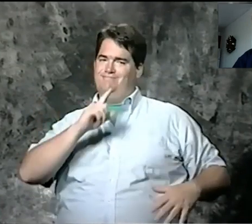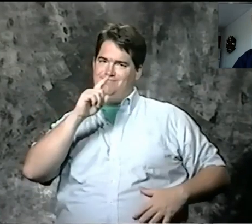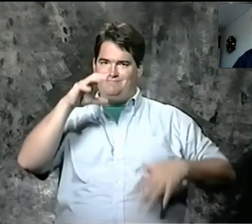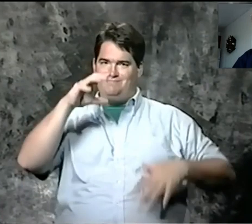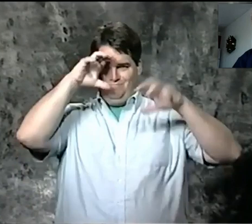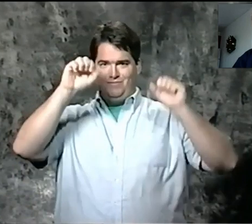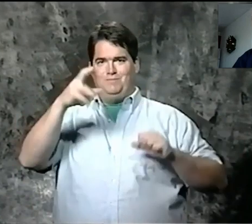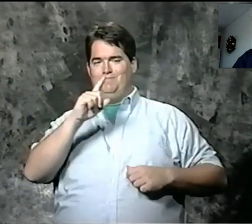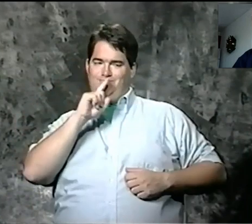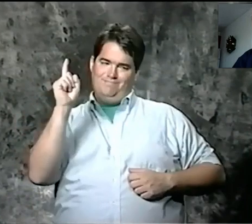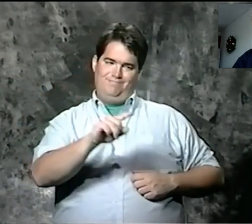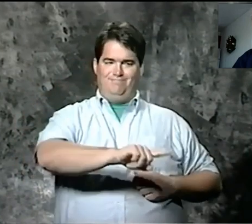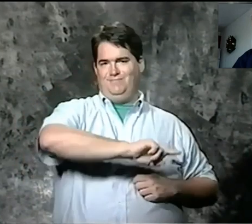We couldn't have it.